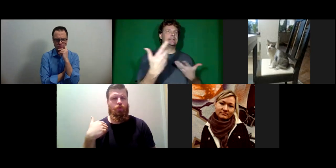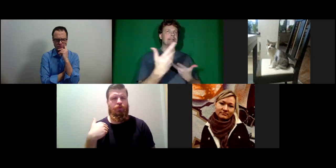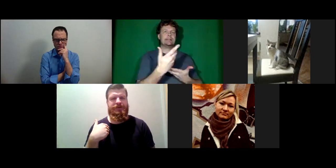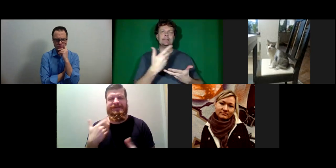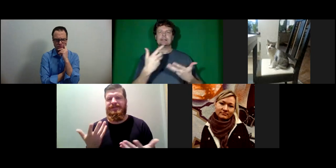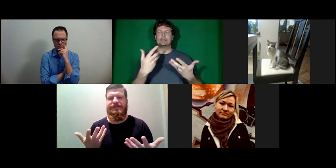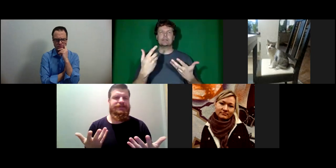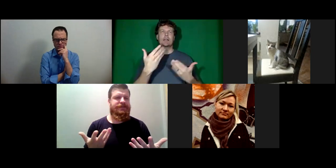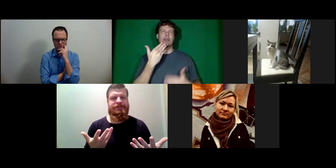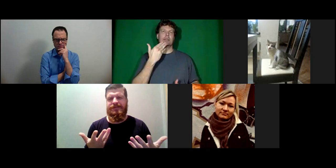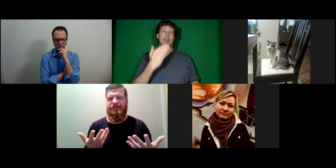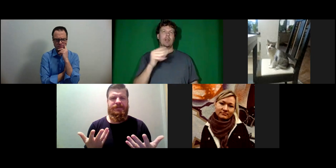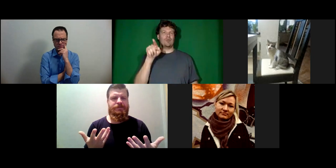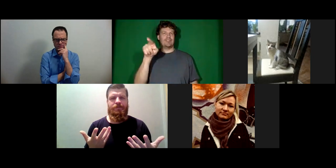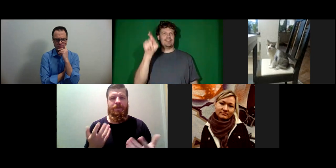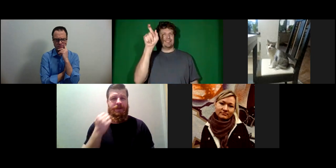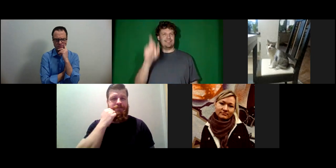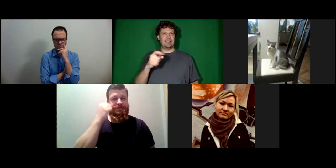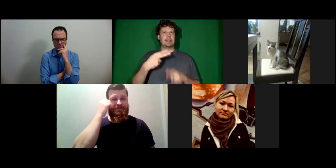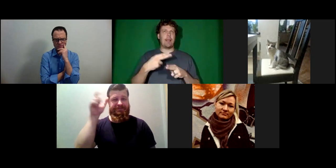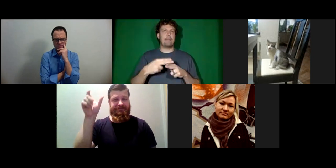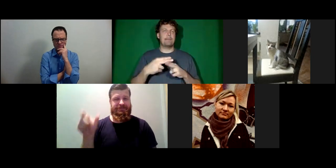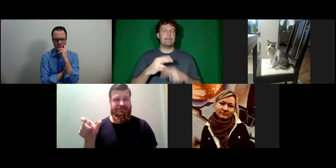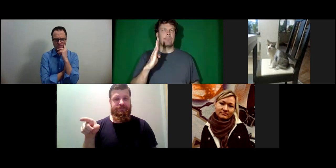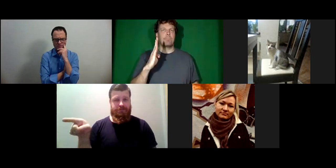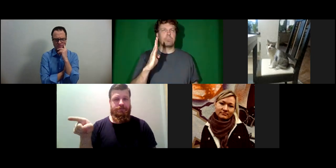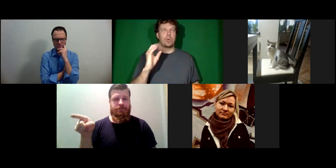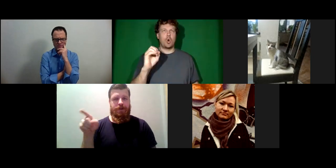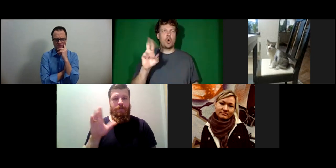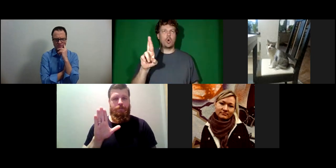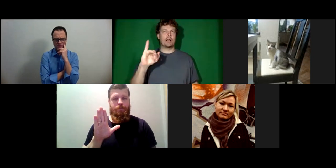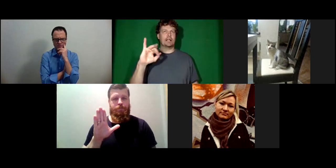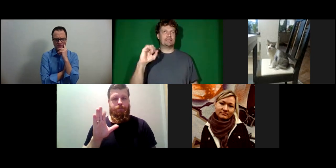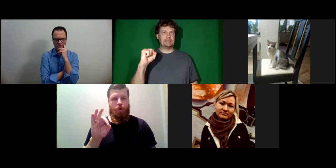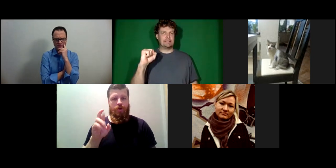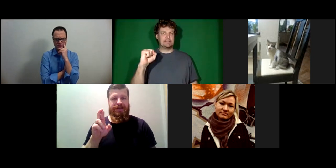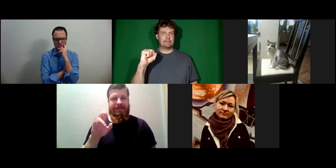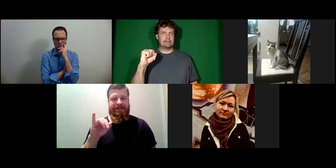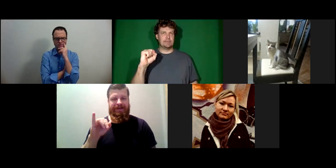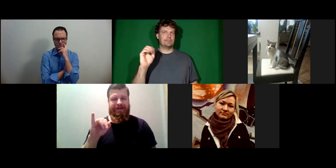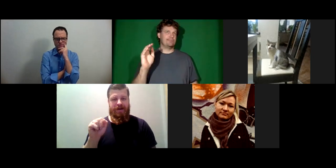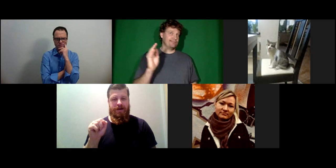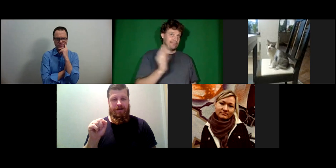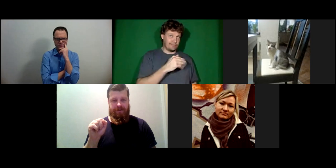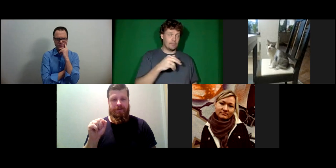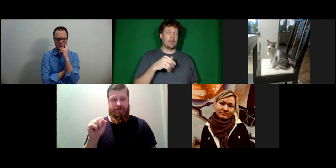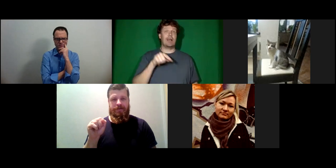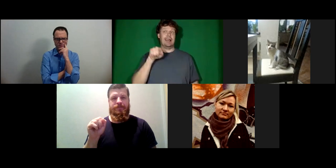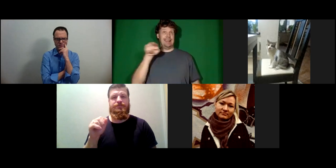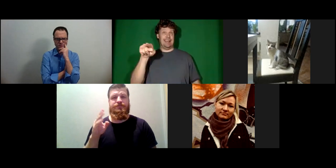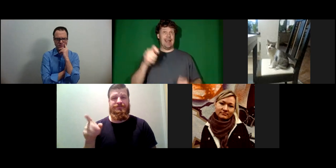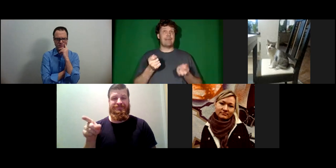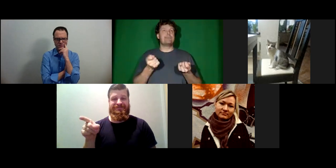Well, to be honest, I was playing in Slovenia and I really wanted to get out. And I'm really thankful to this one